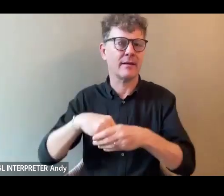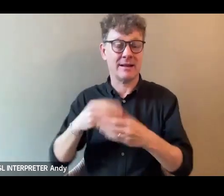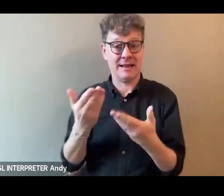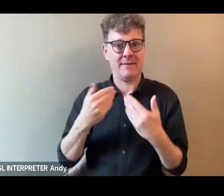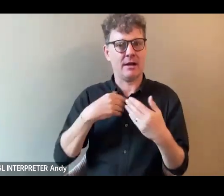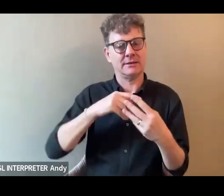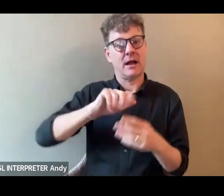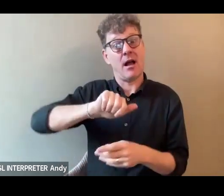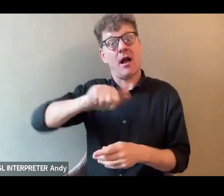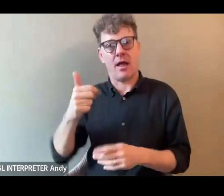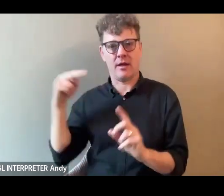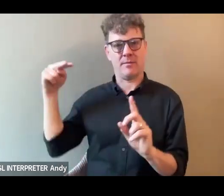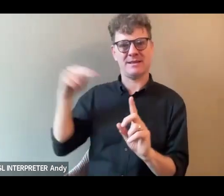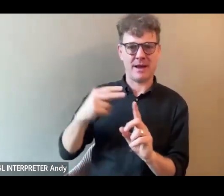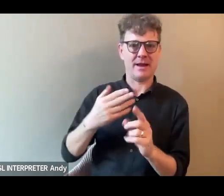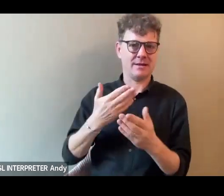perspective on our work.